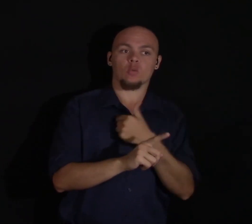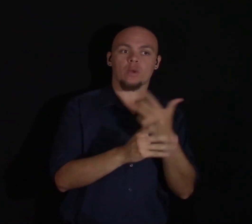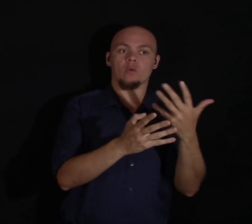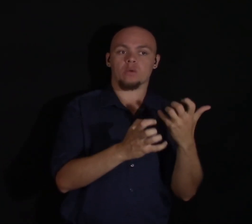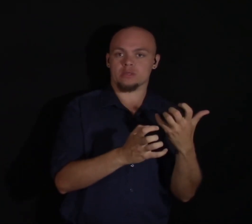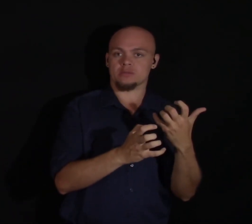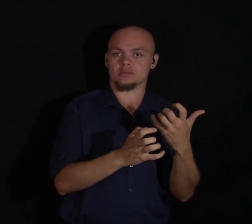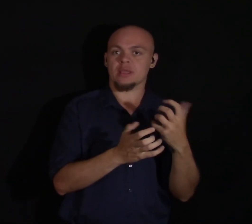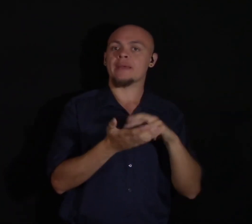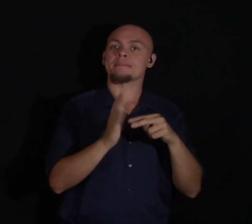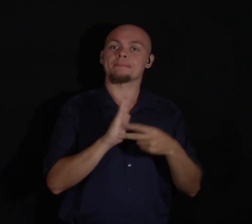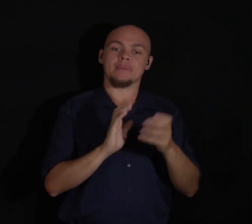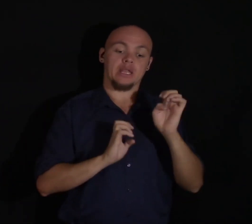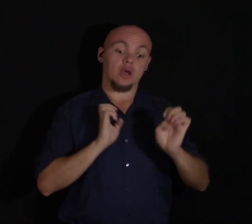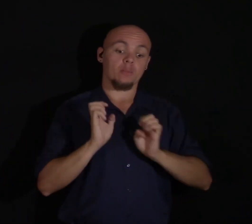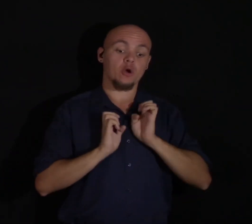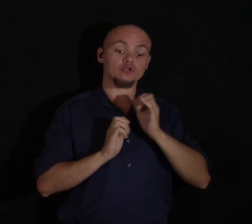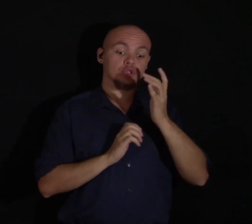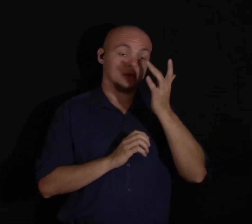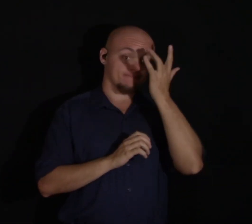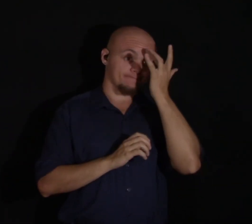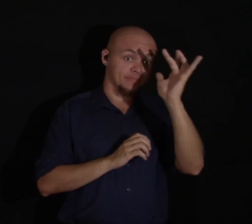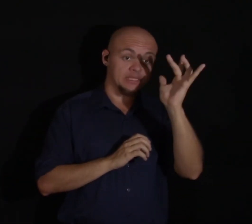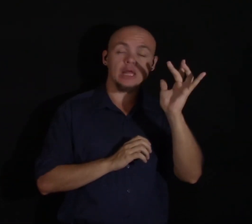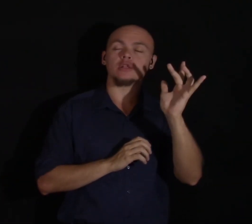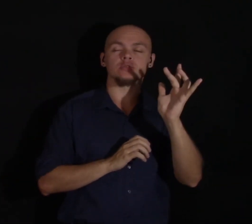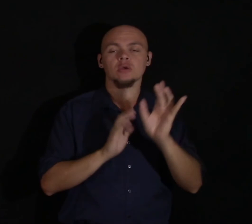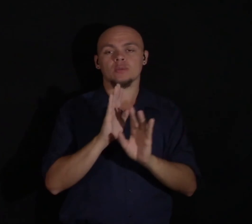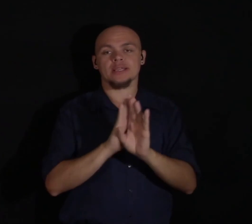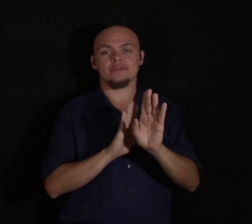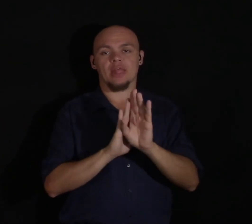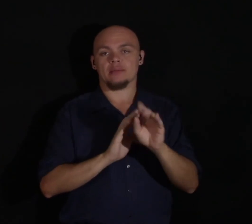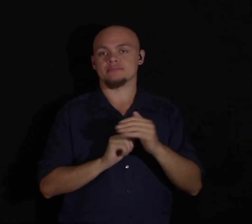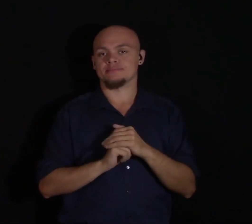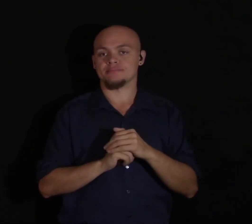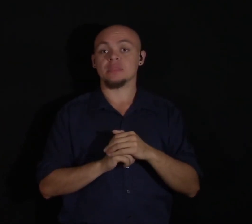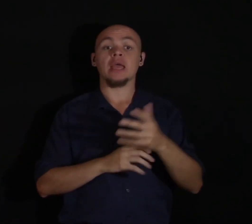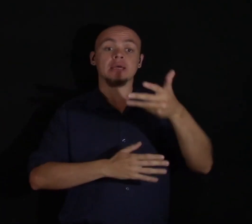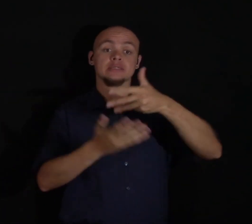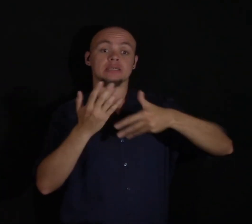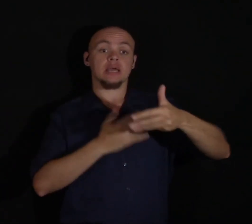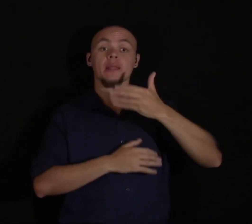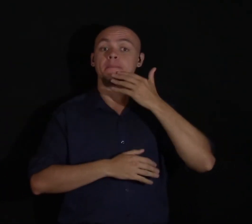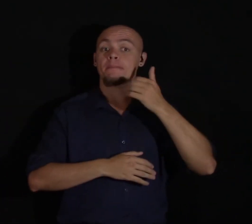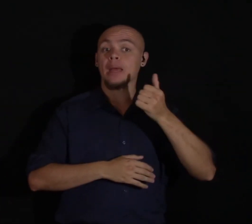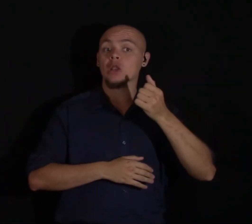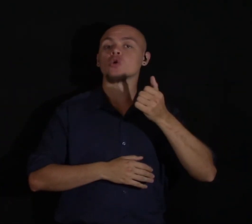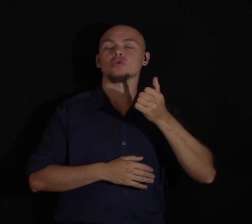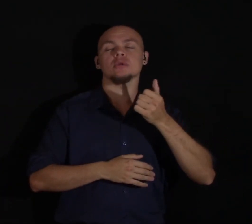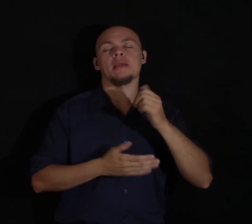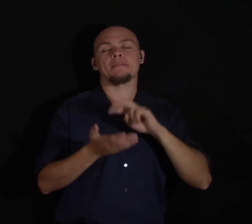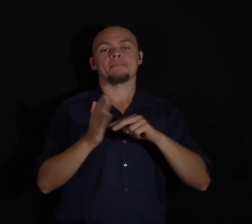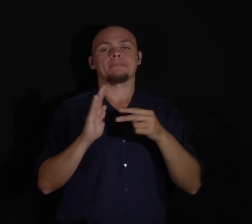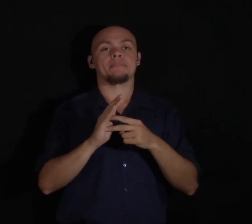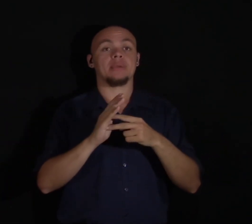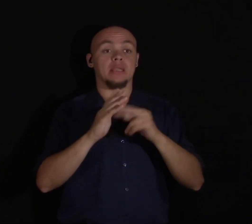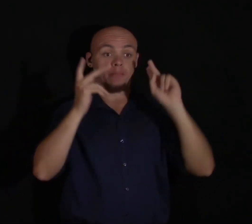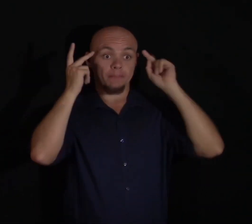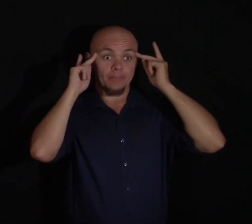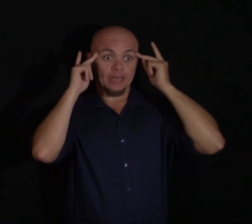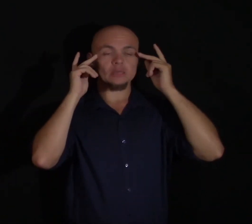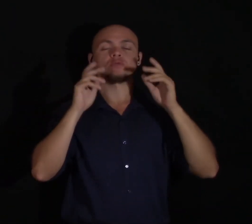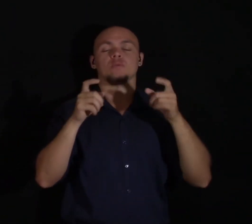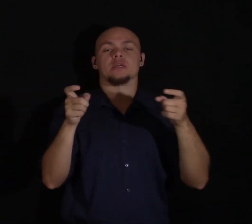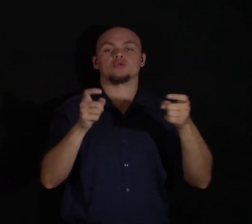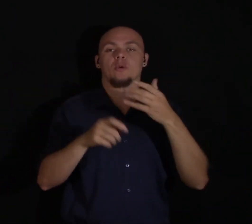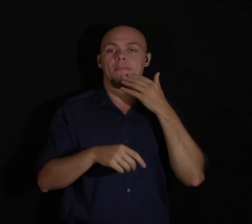that, we build our own emotional literacy. And a more emotionally literate society is better able to handle crises as a whole. We might